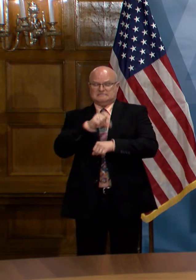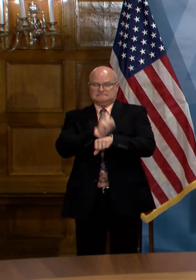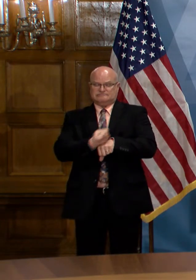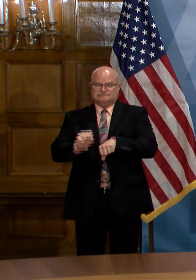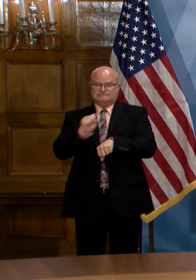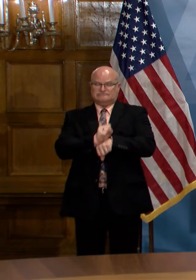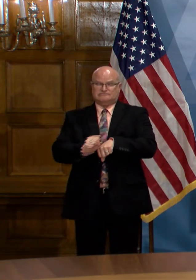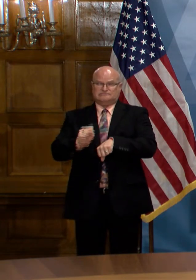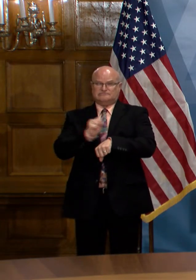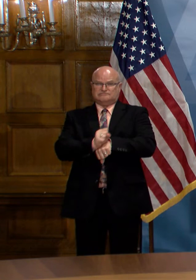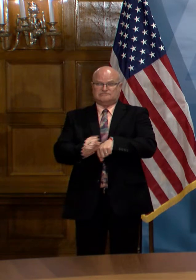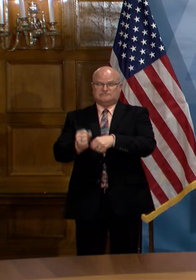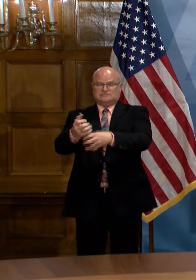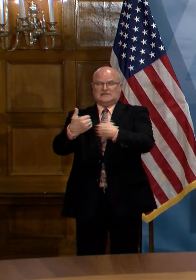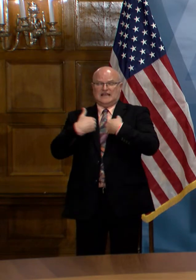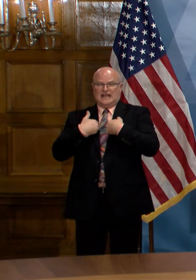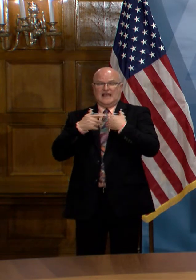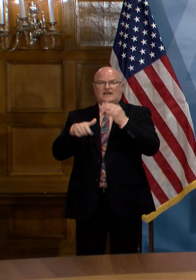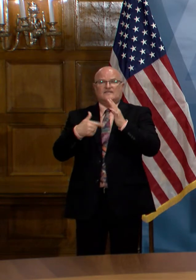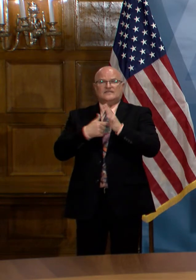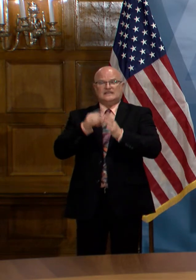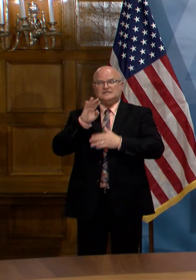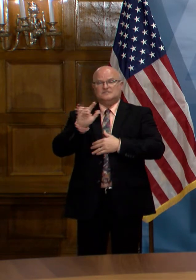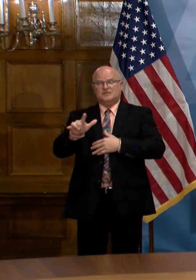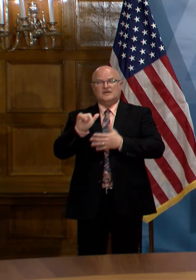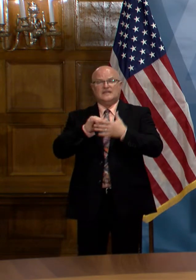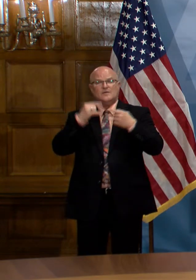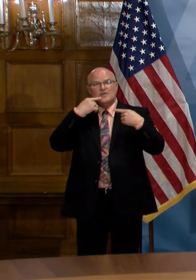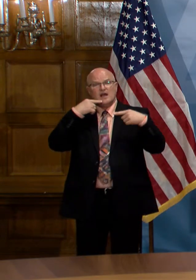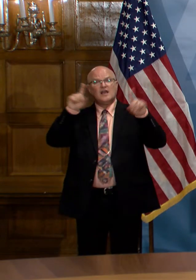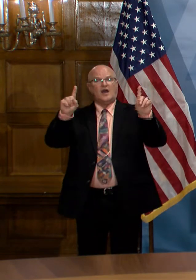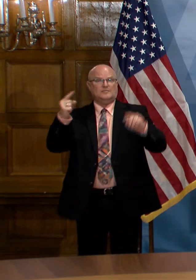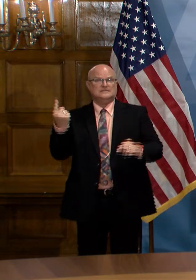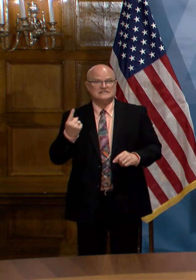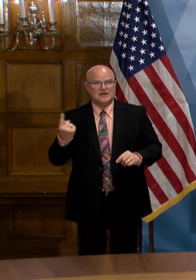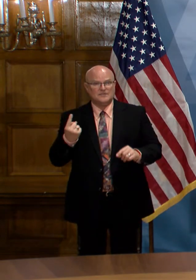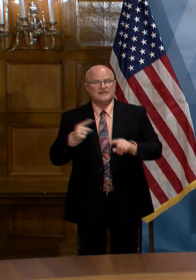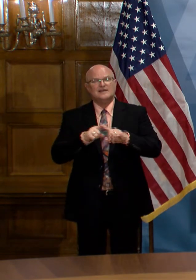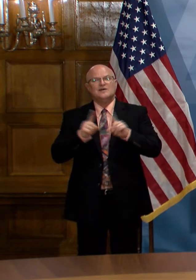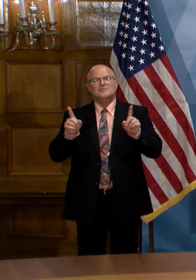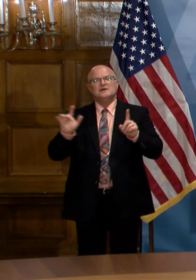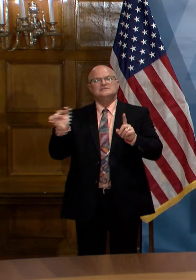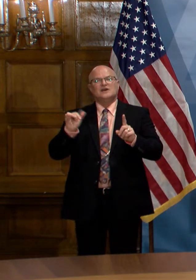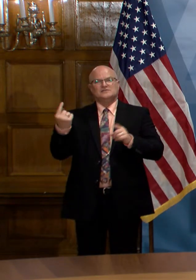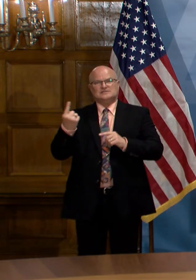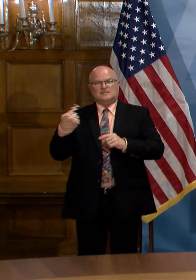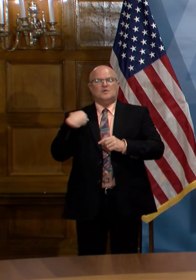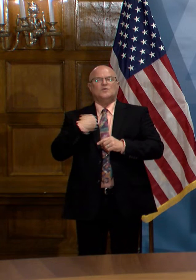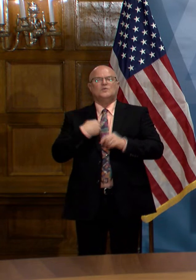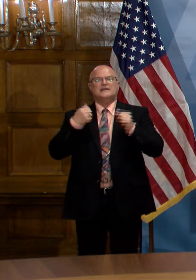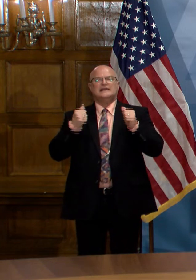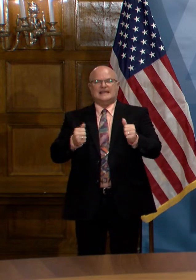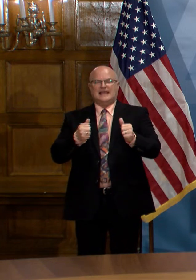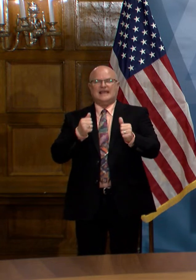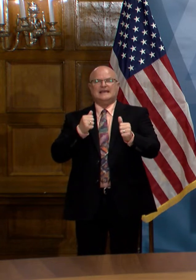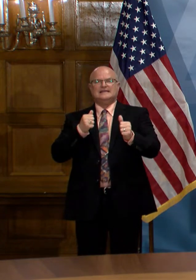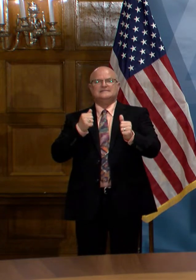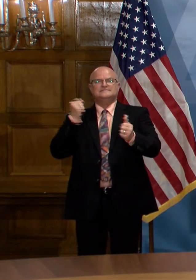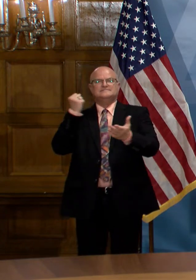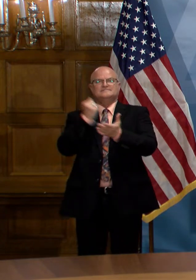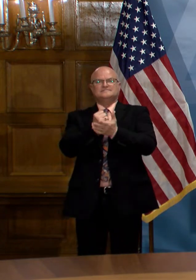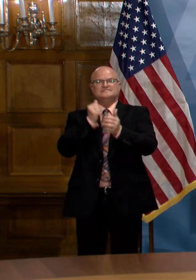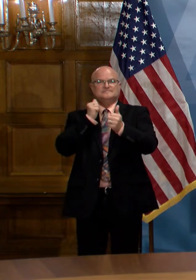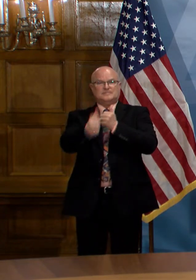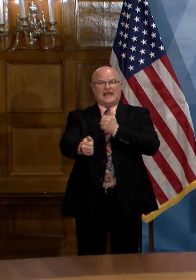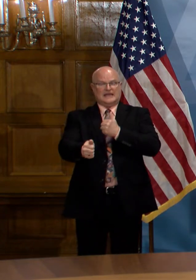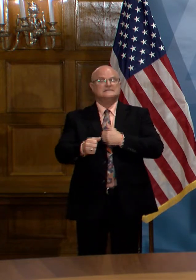hard on getting a bill that will accomplish something, but that is also something that we can pass. So either